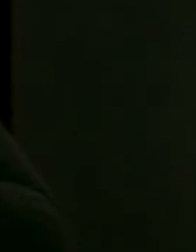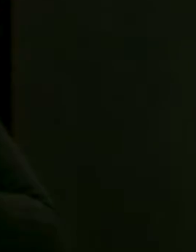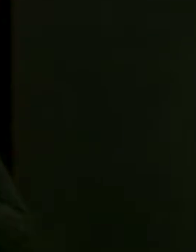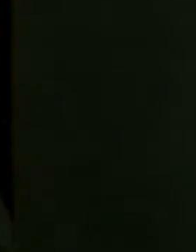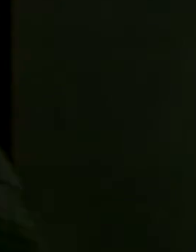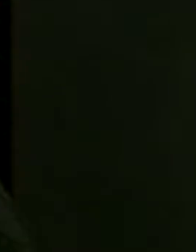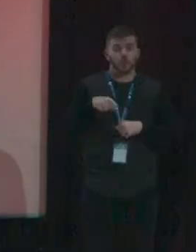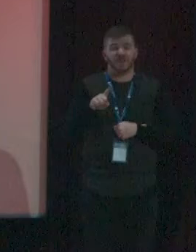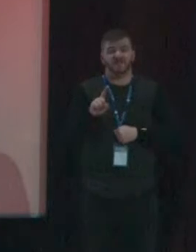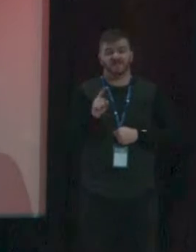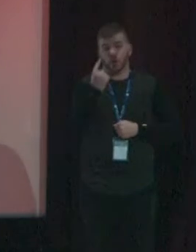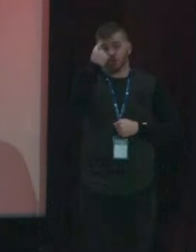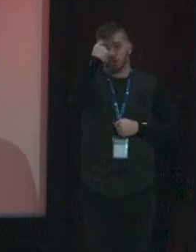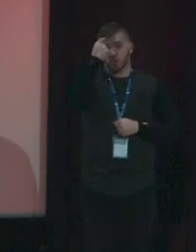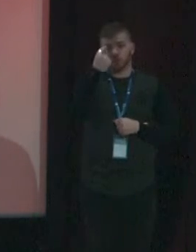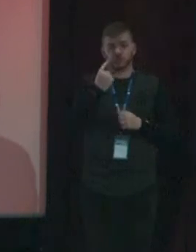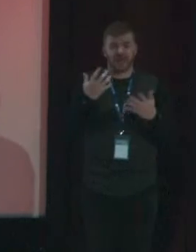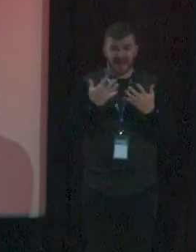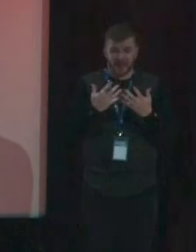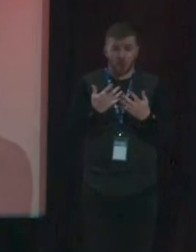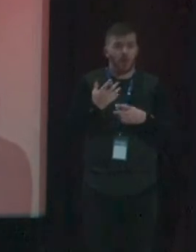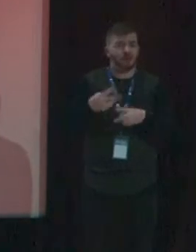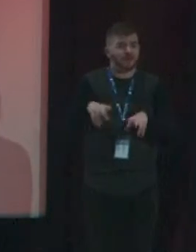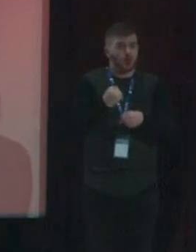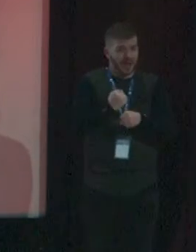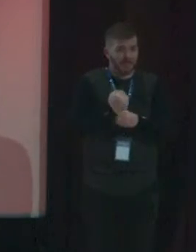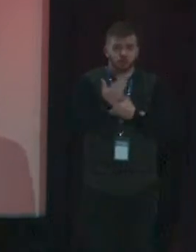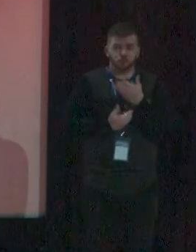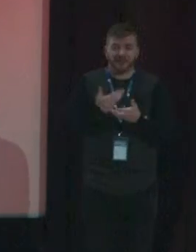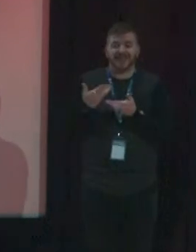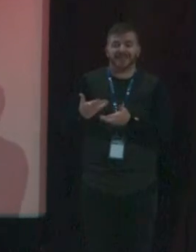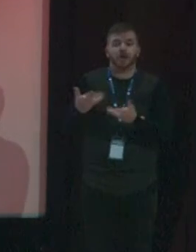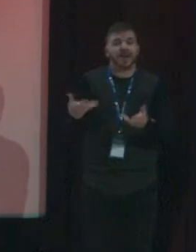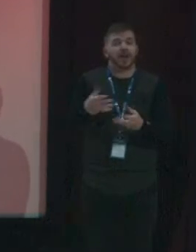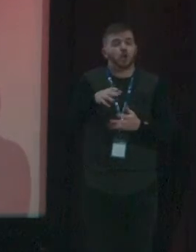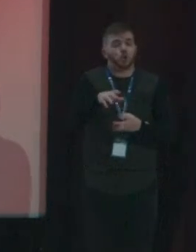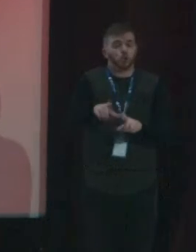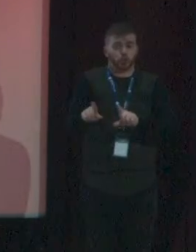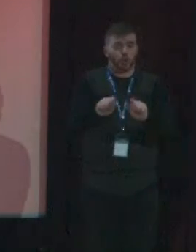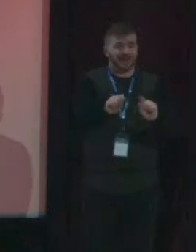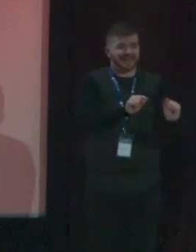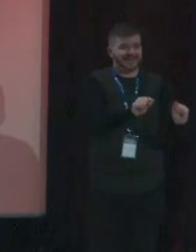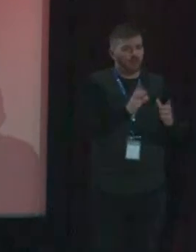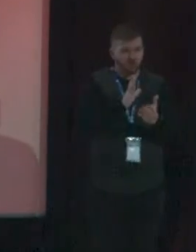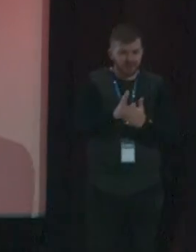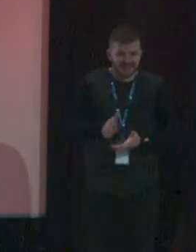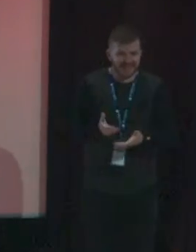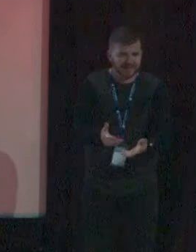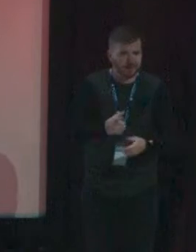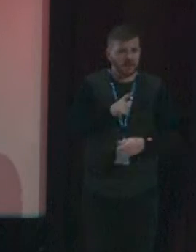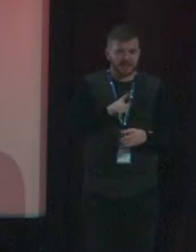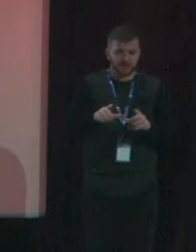their first thought in how to do video game stories is to give the players choices. Except they're not really giving the players choices, because what they're